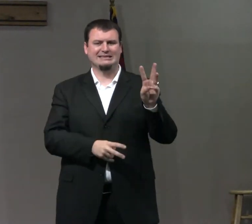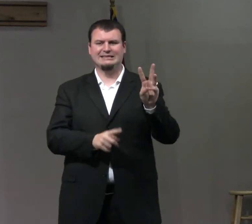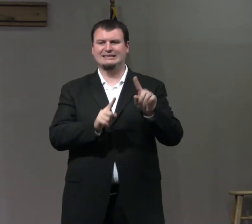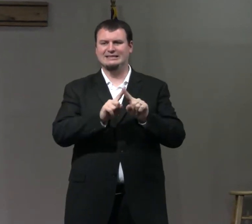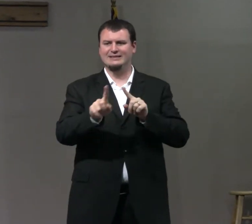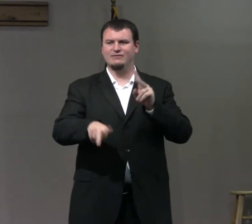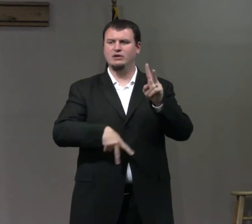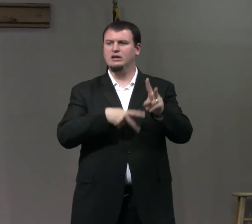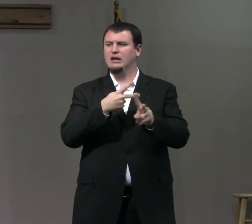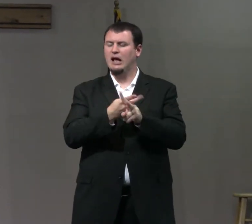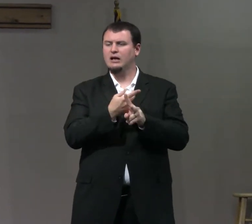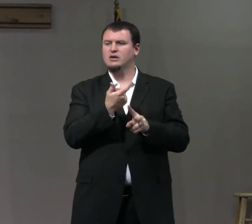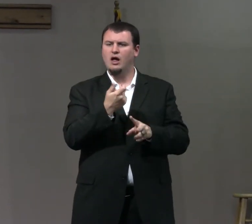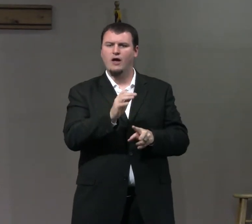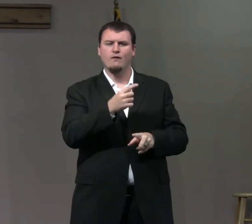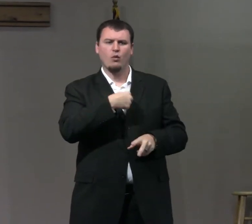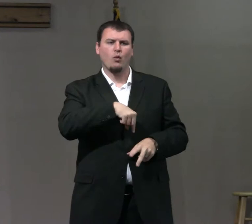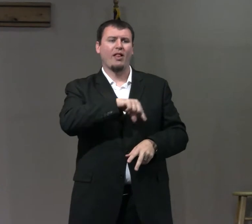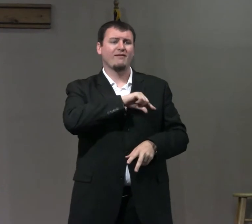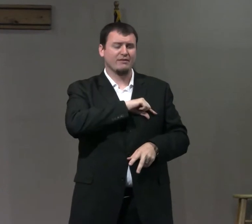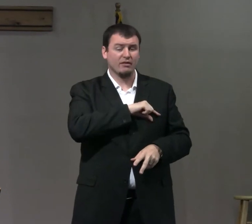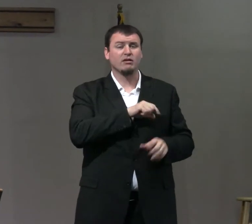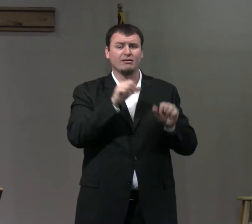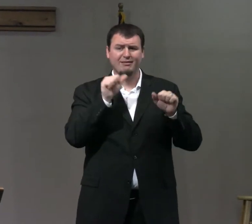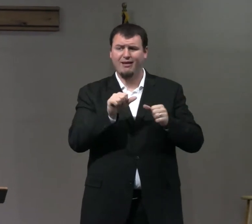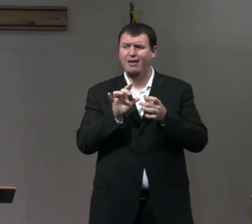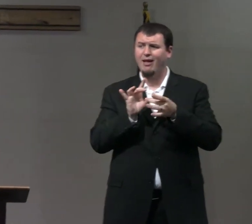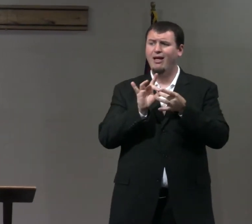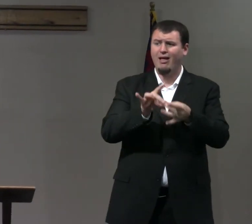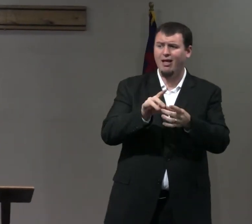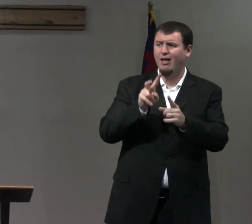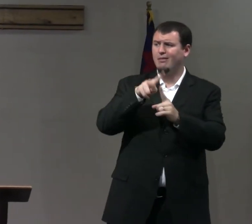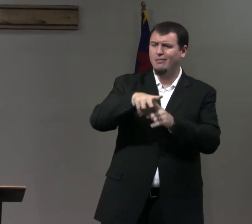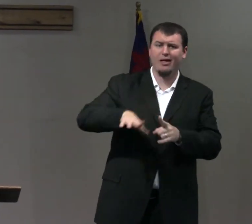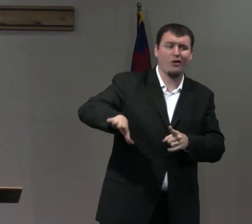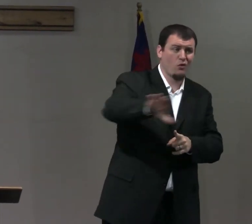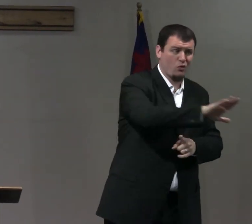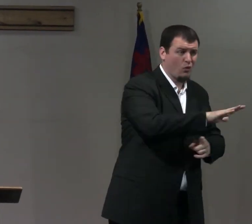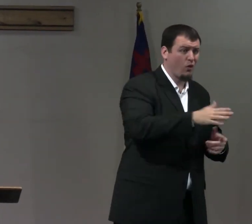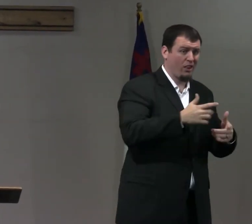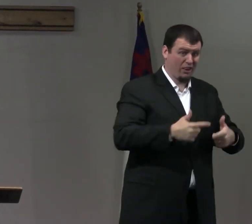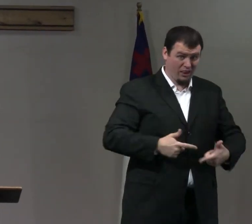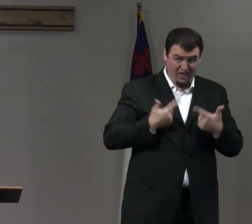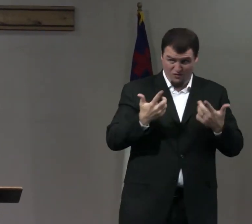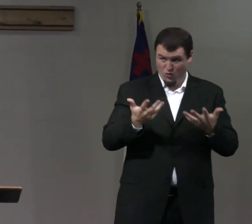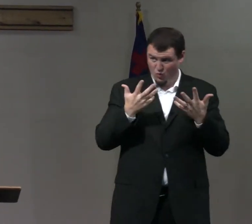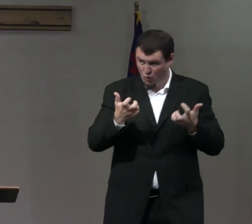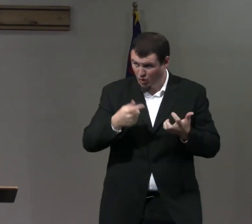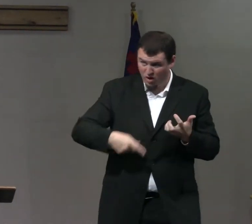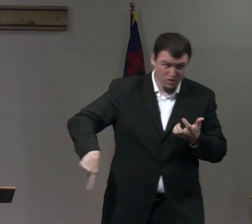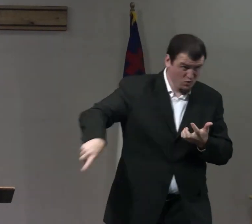I will be speaking six different kinds of qualifications that can also apply to your